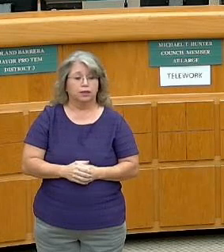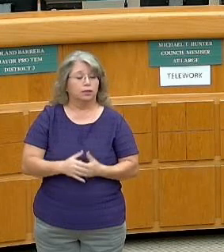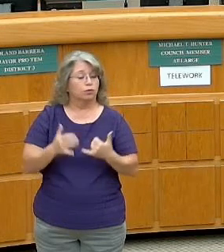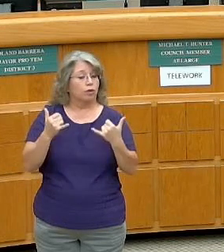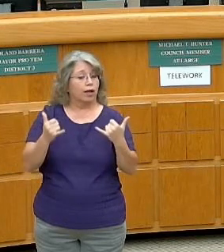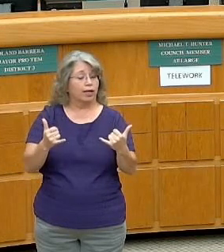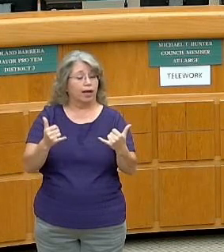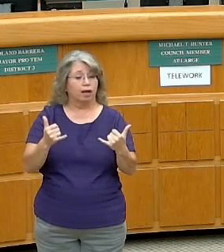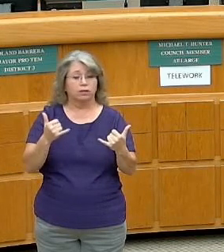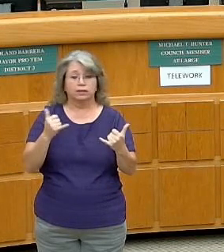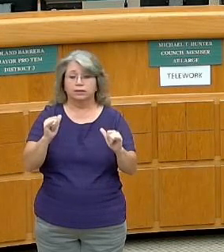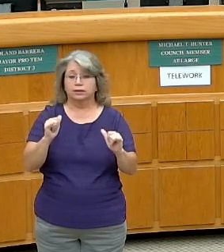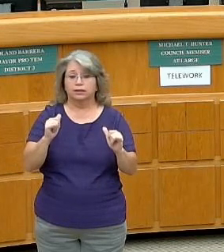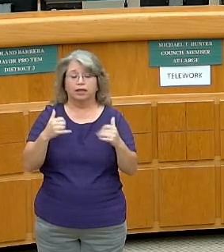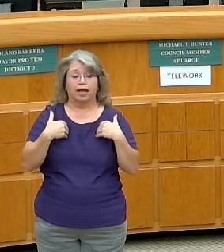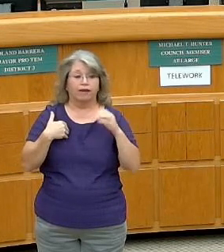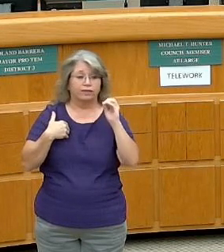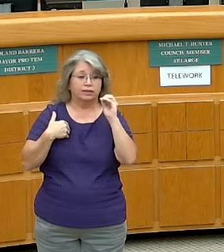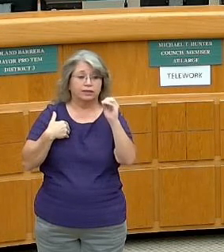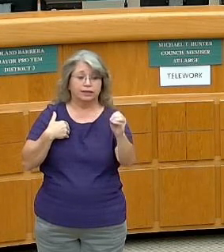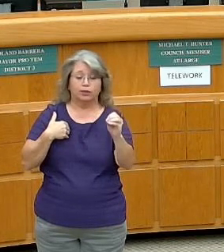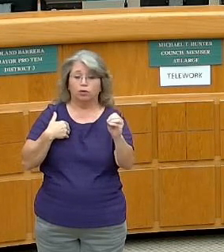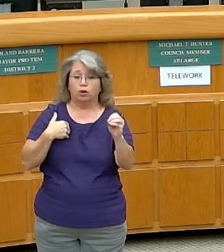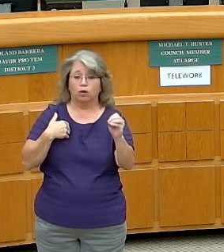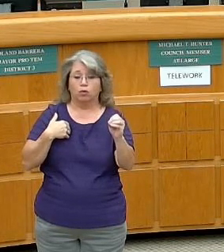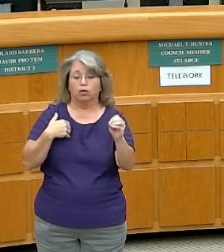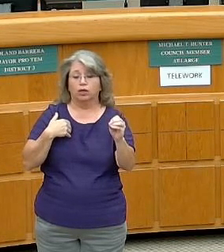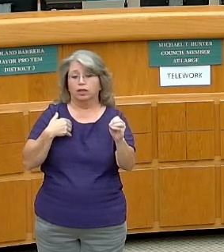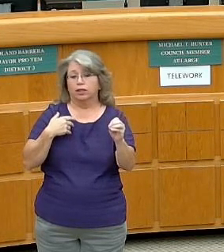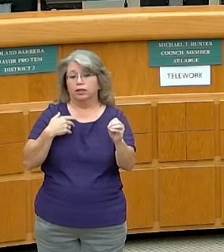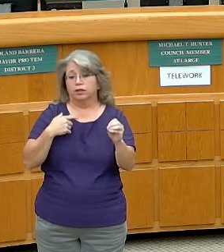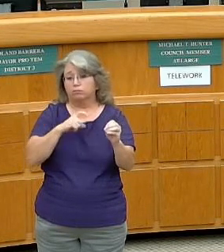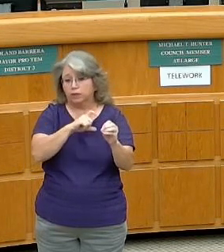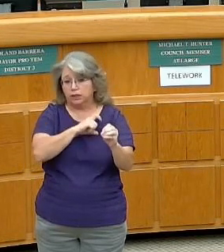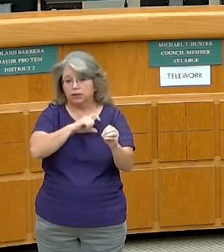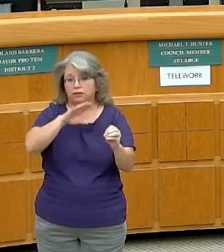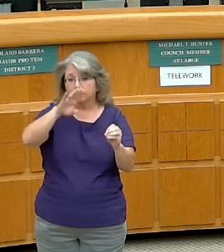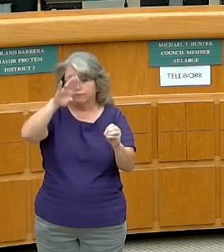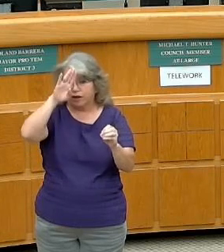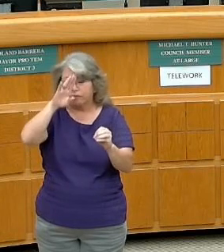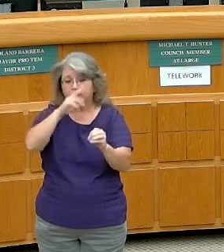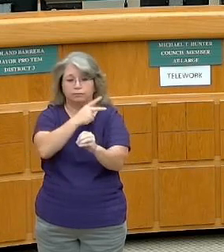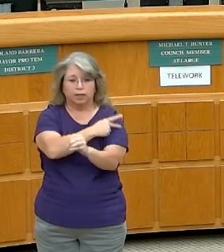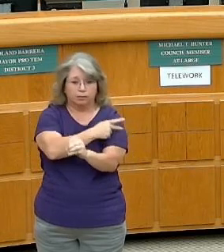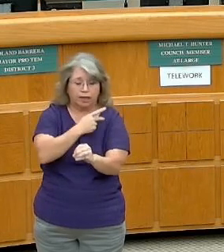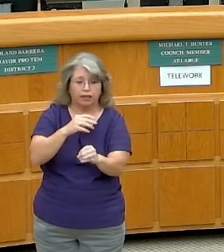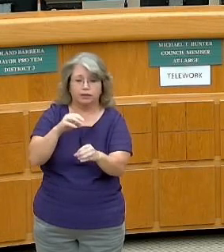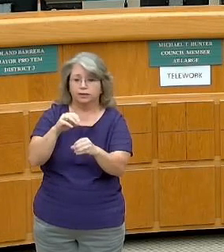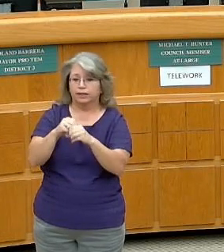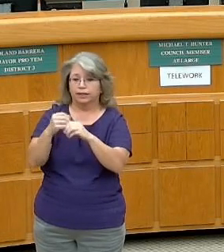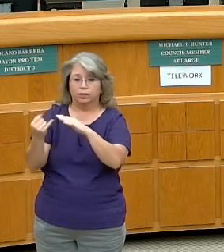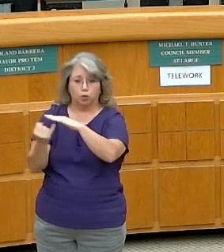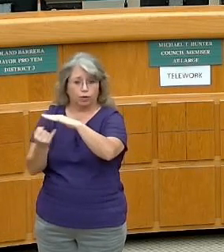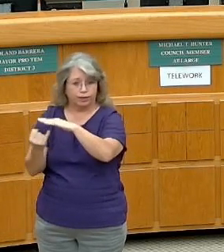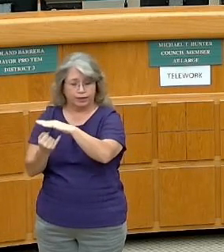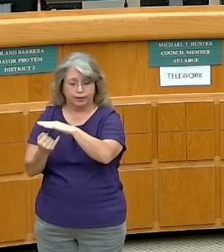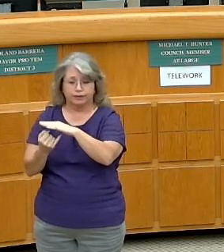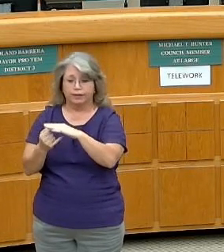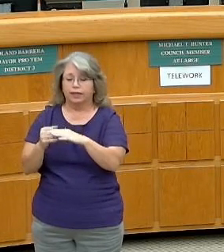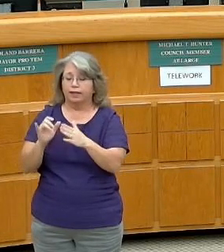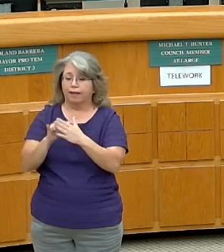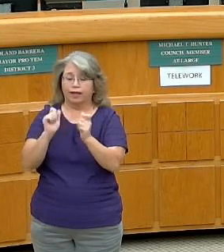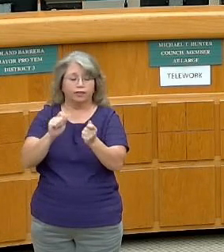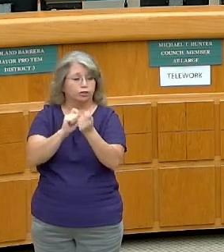no public safety first responders in quarantine any longer. And of course, that can change at any moment. We're out there 24/7 dealing